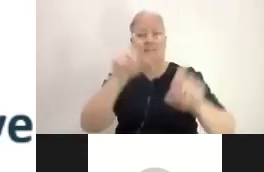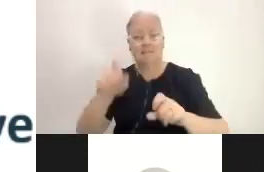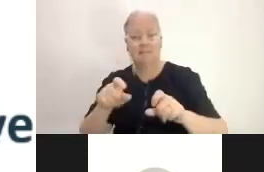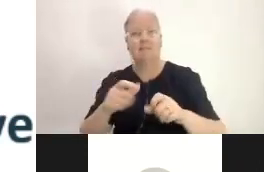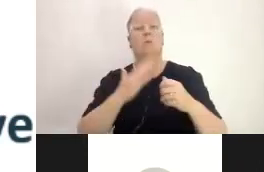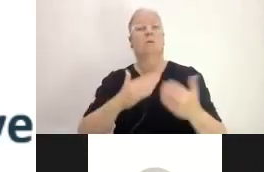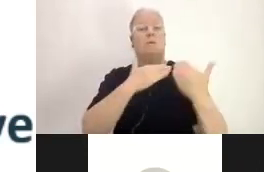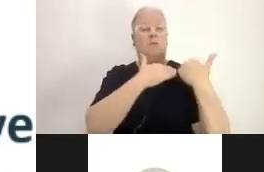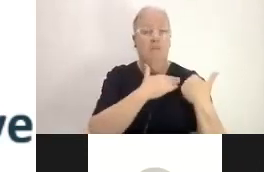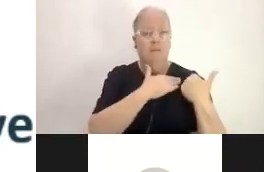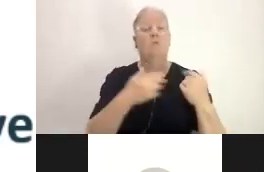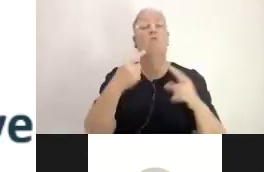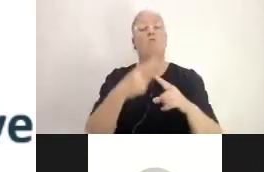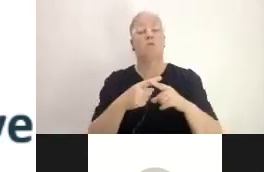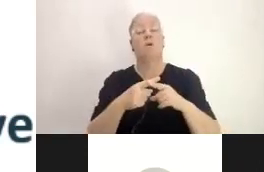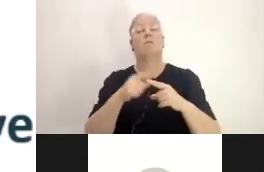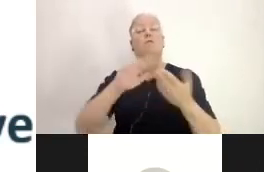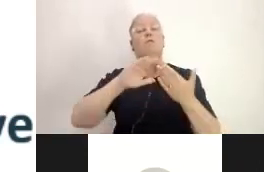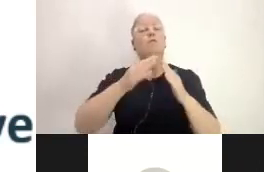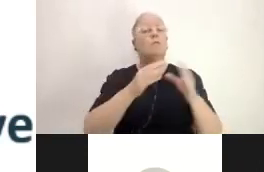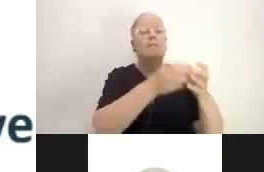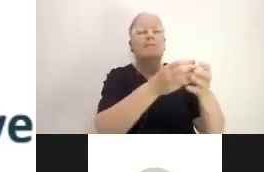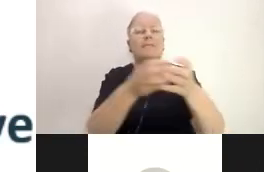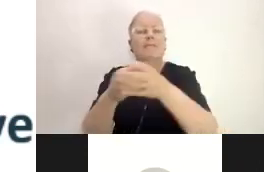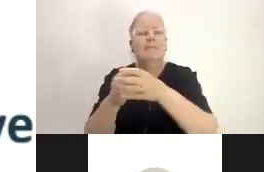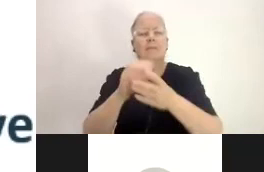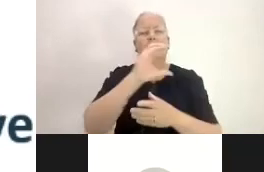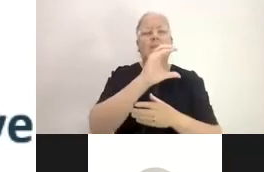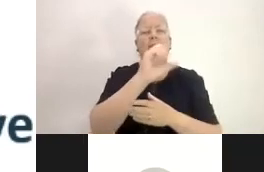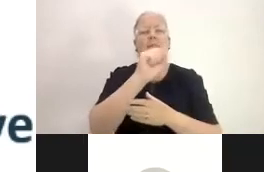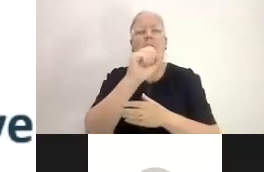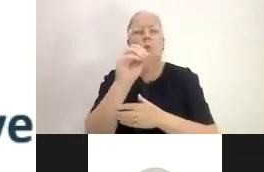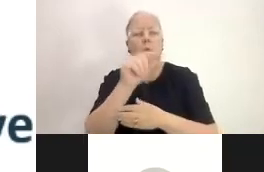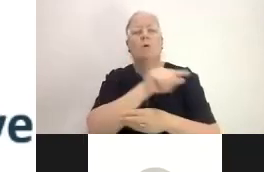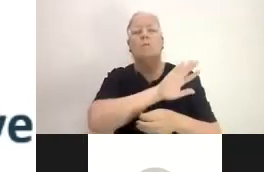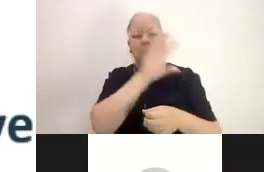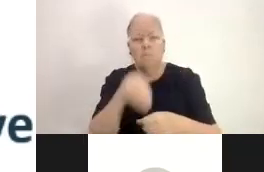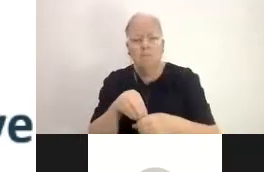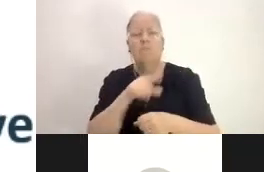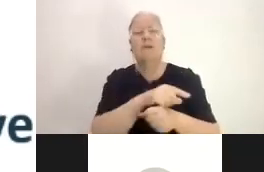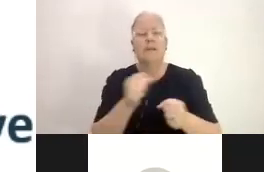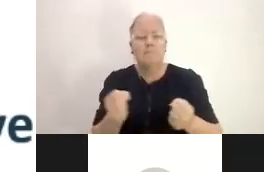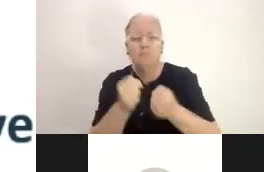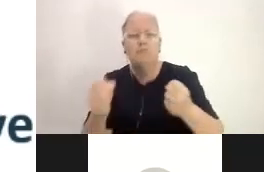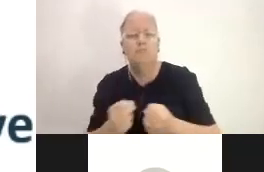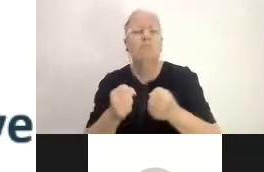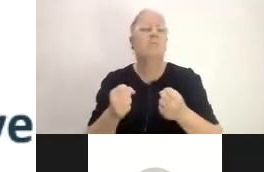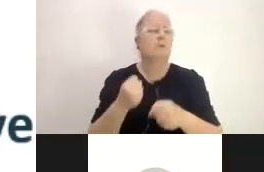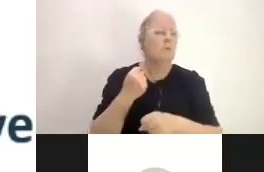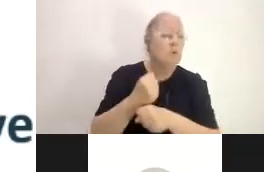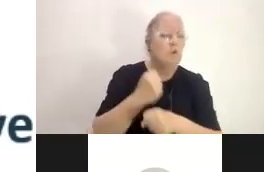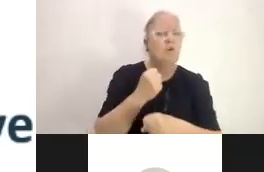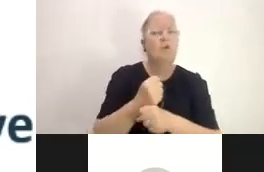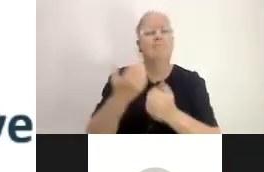civil society to be part of the formal accountability process in country level, or also contribute to